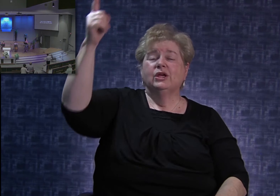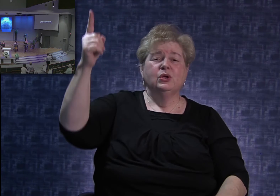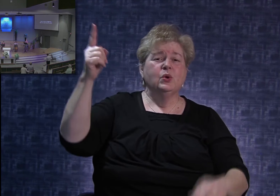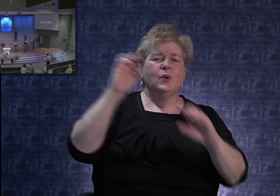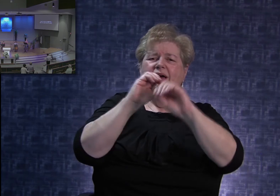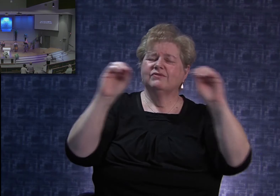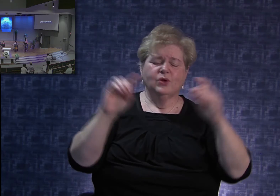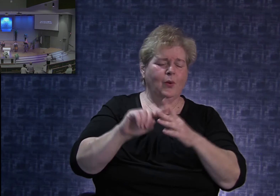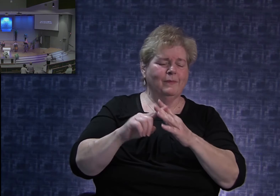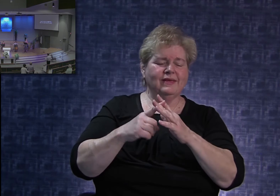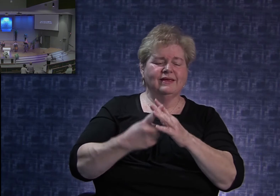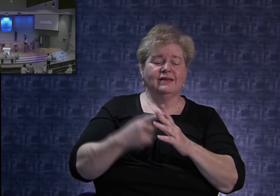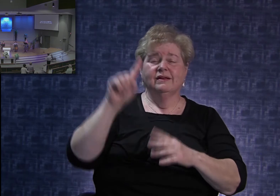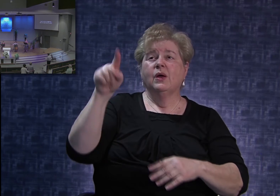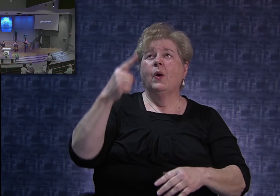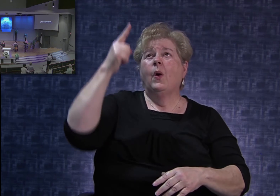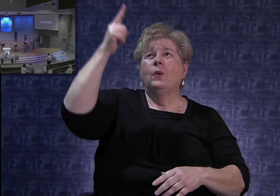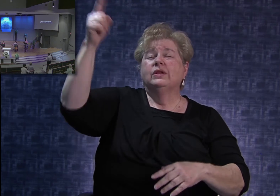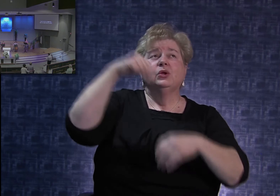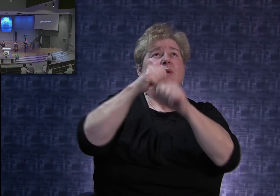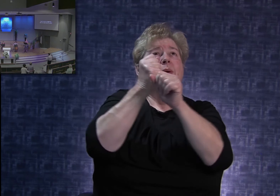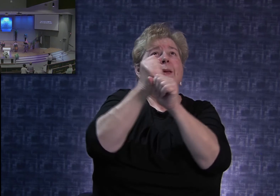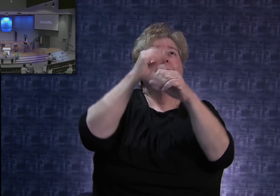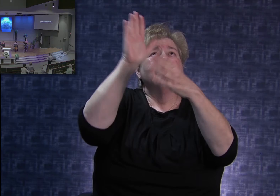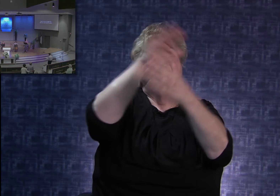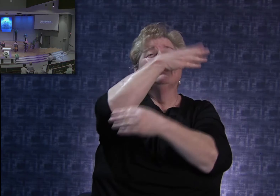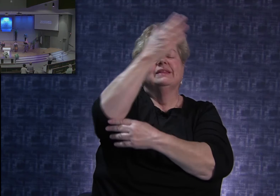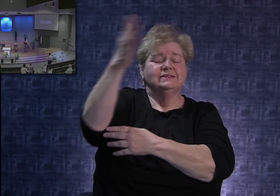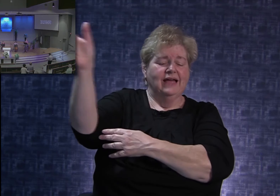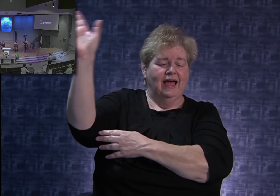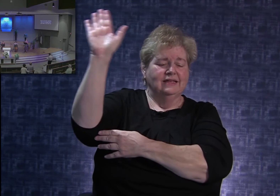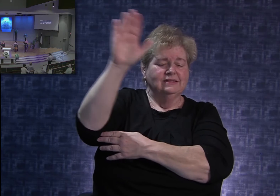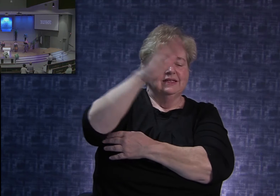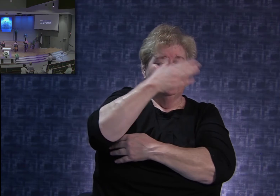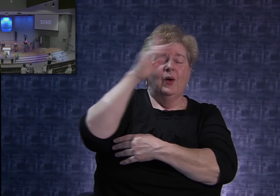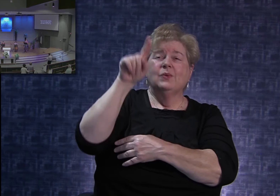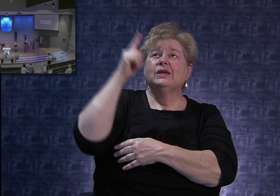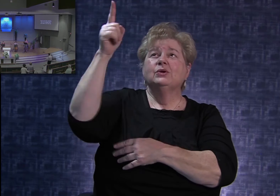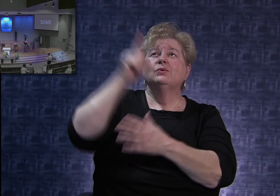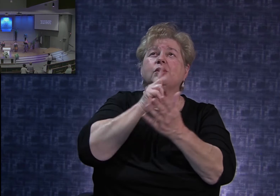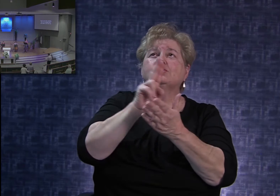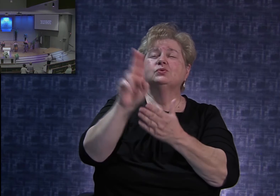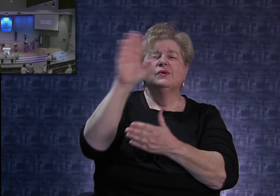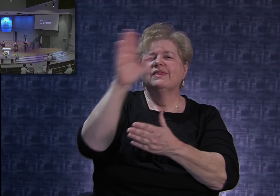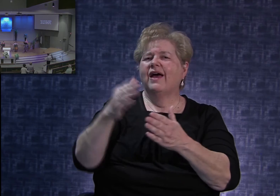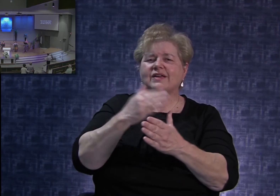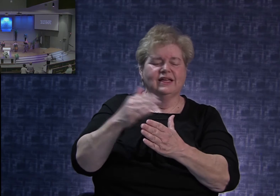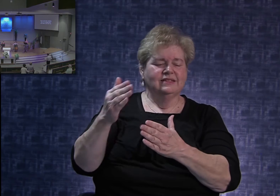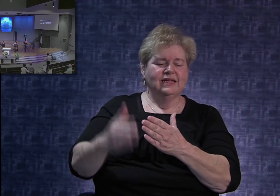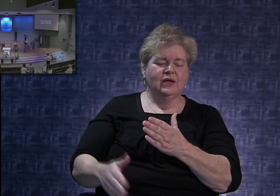you. Only you have no beginning, only you could make the skies. Only you are